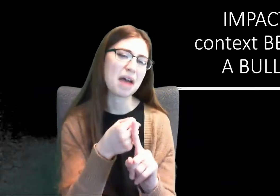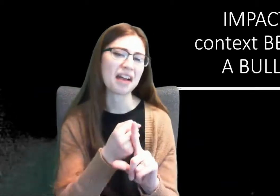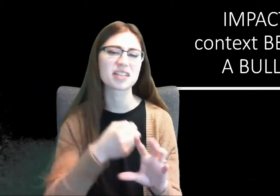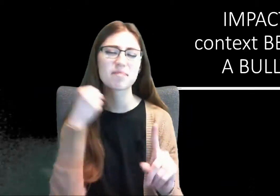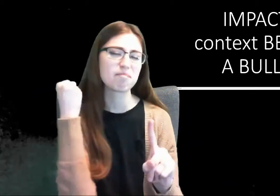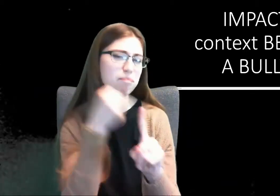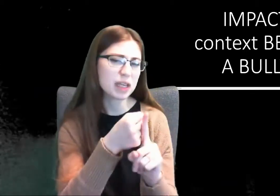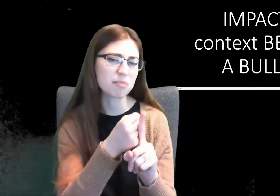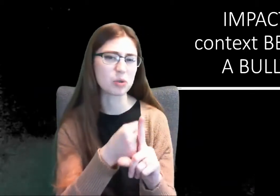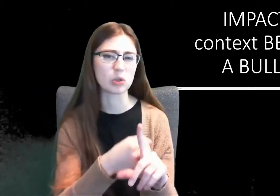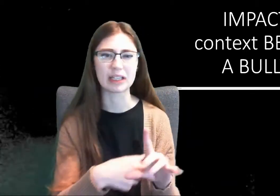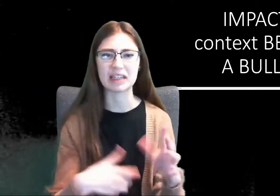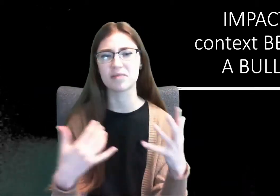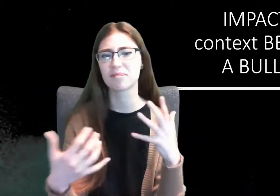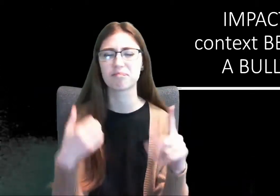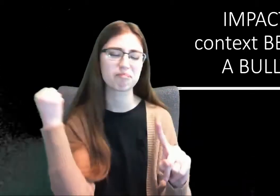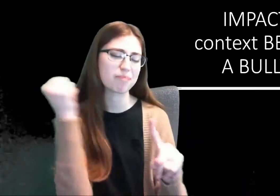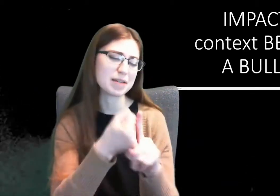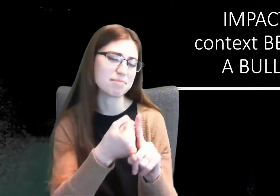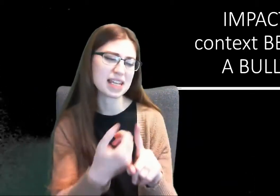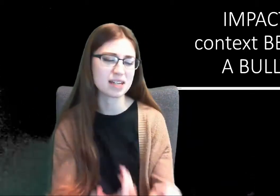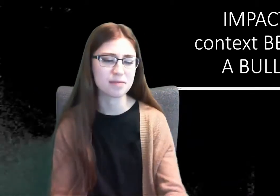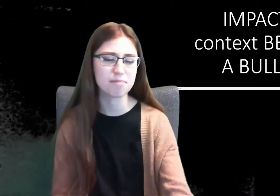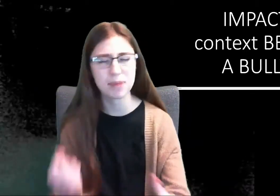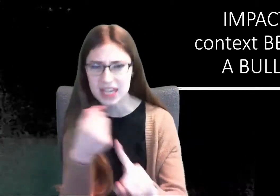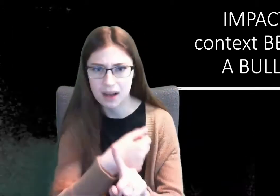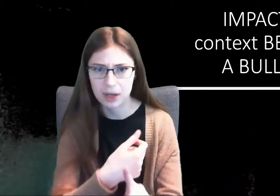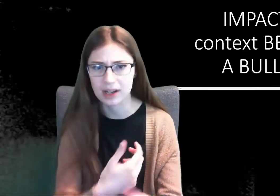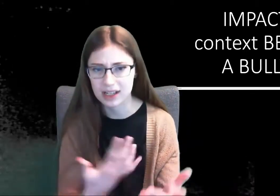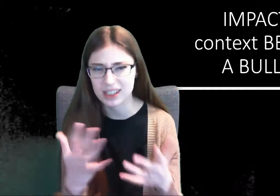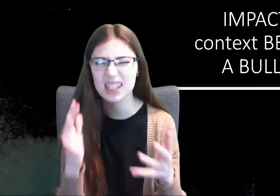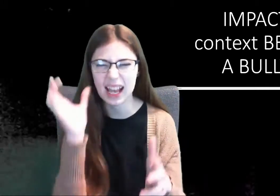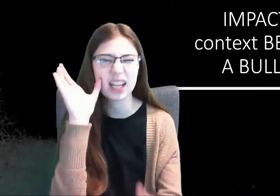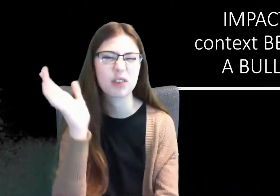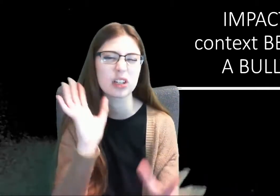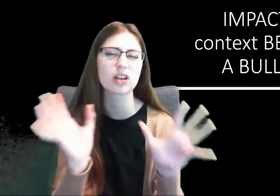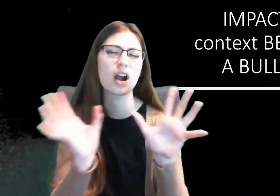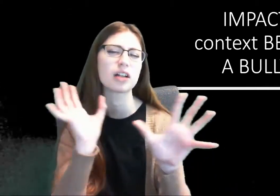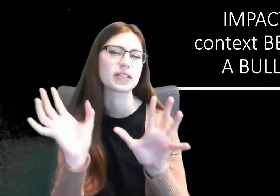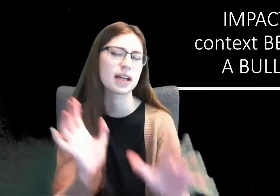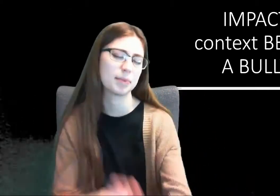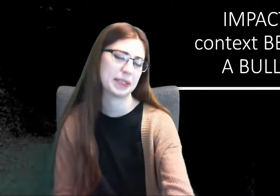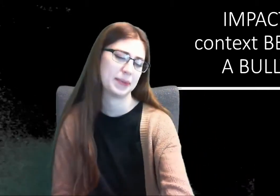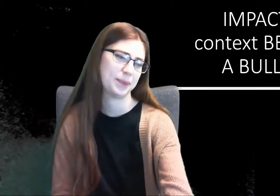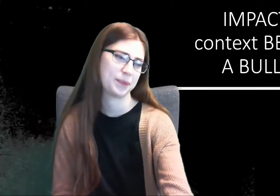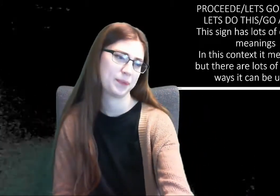impact, being a bully, being mean, beating up on us, that kind of a concept.